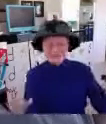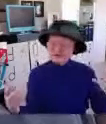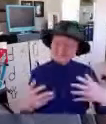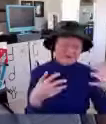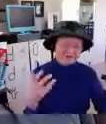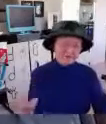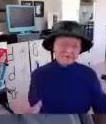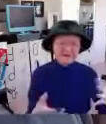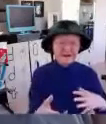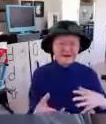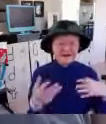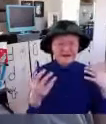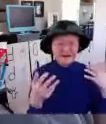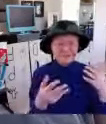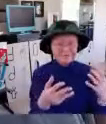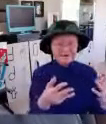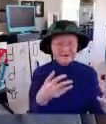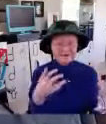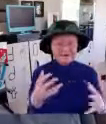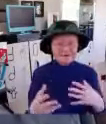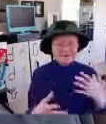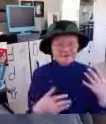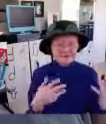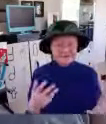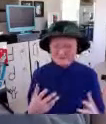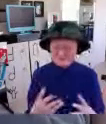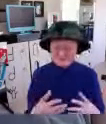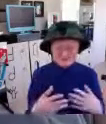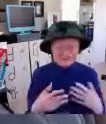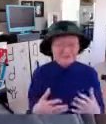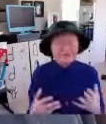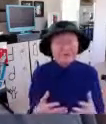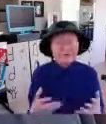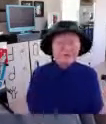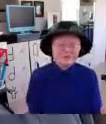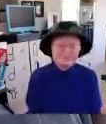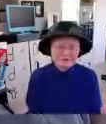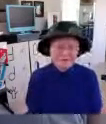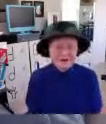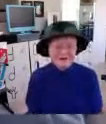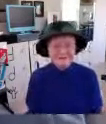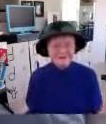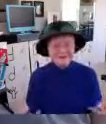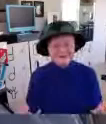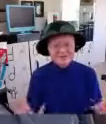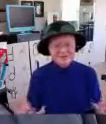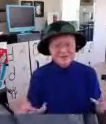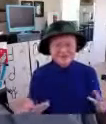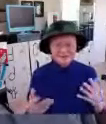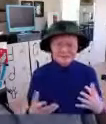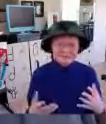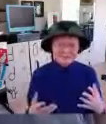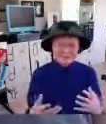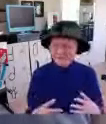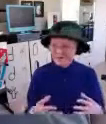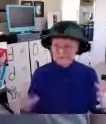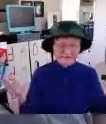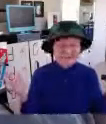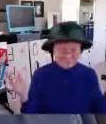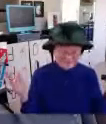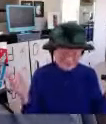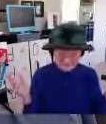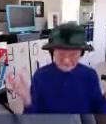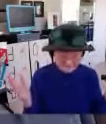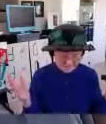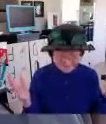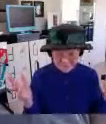it really fast. But a lot of these sign languages have never been written before, have they? So certainly I have never seen the signs